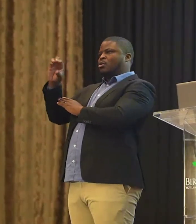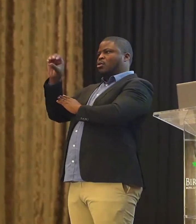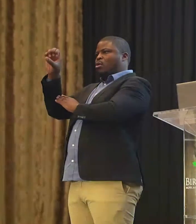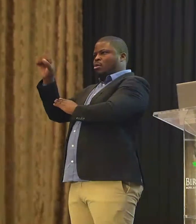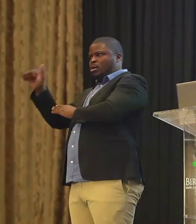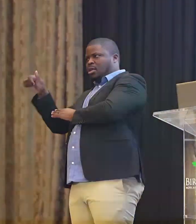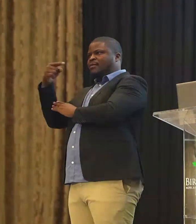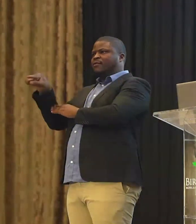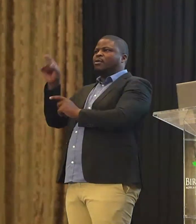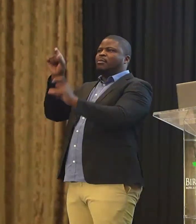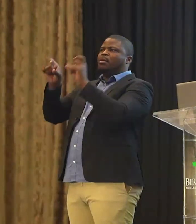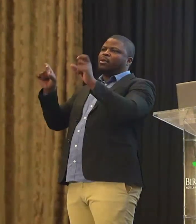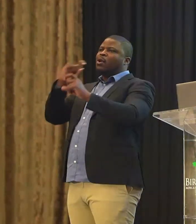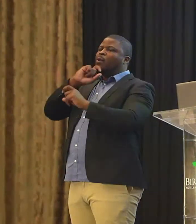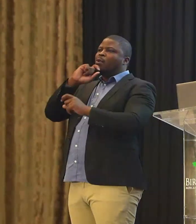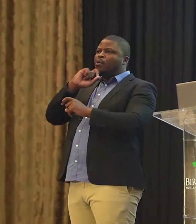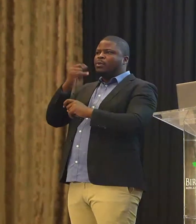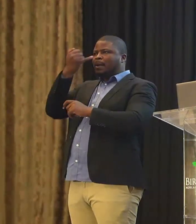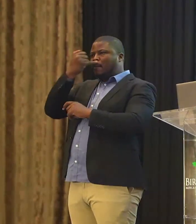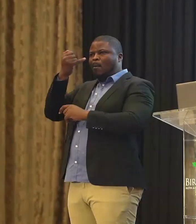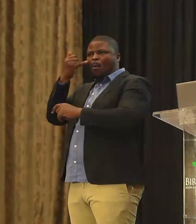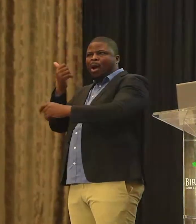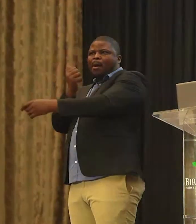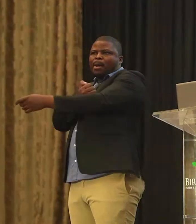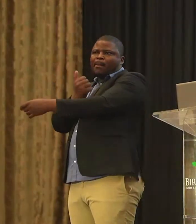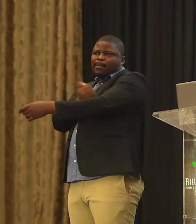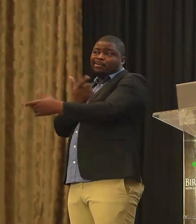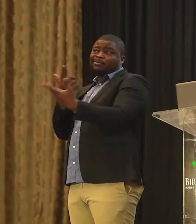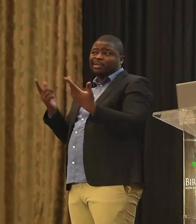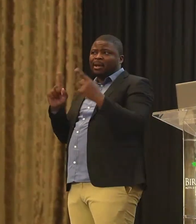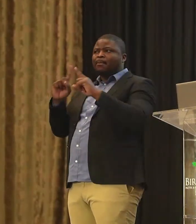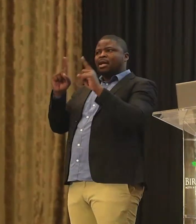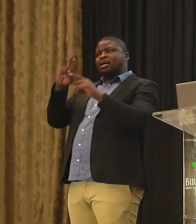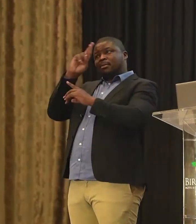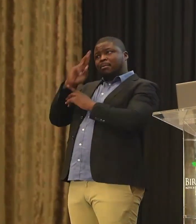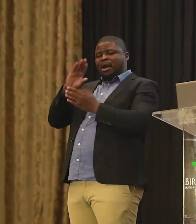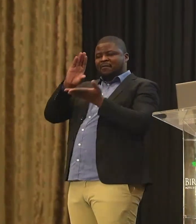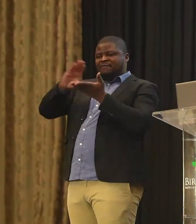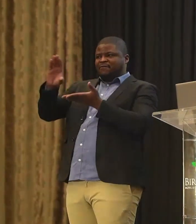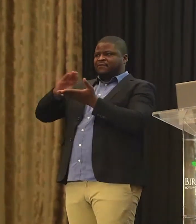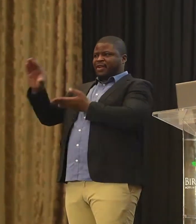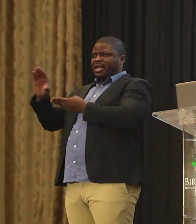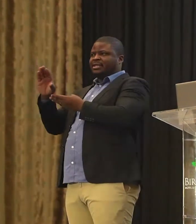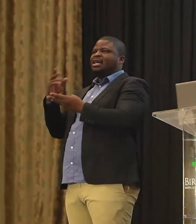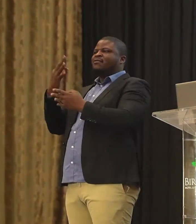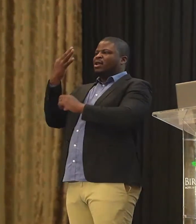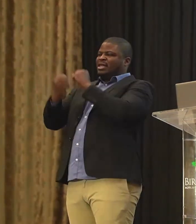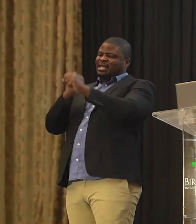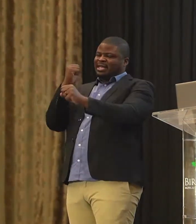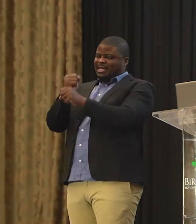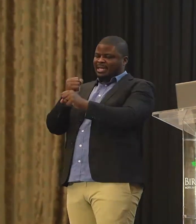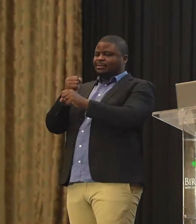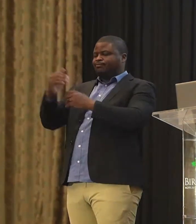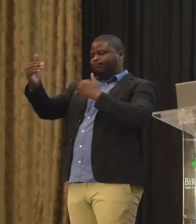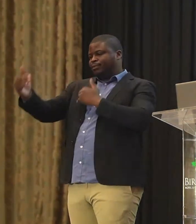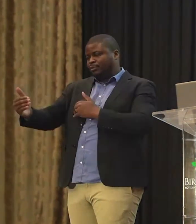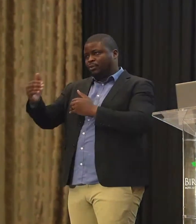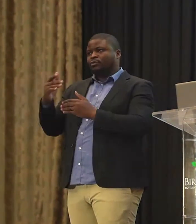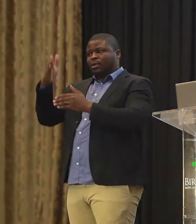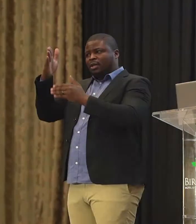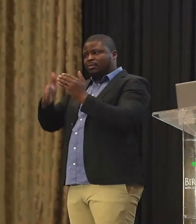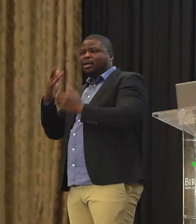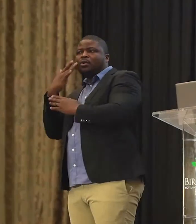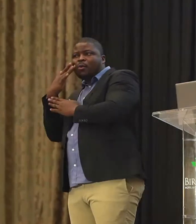component. So it is a 3-year fund, and it's due to end next year. So when it comes to MSM